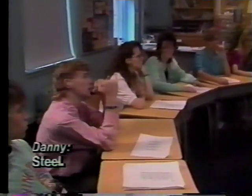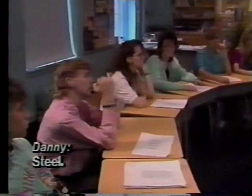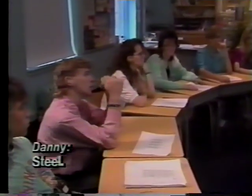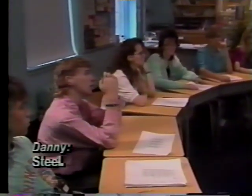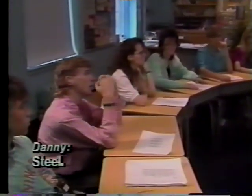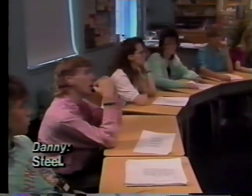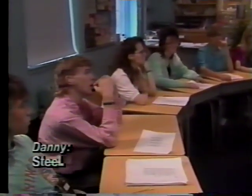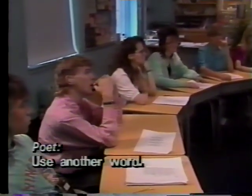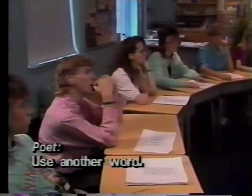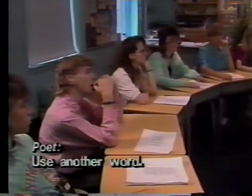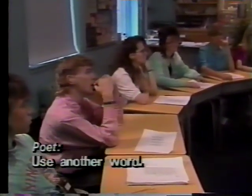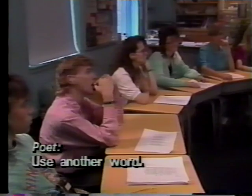You use the word.